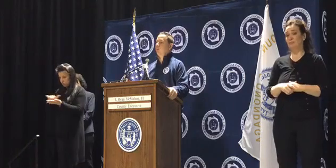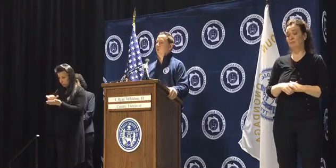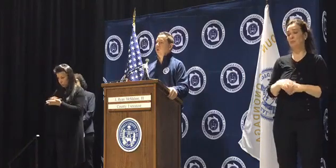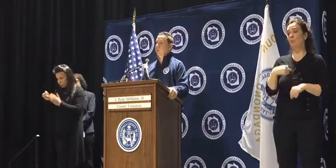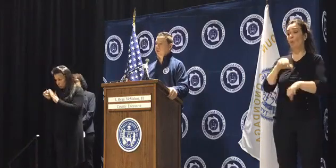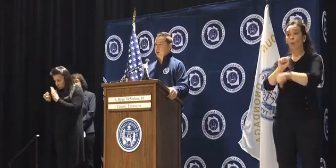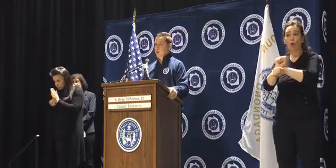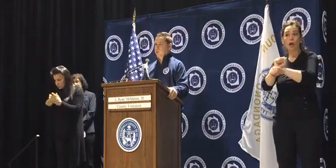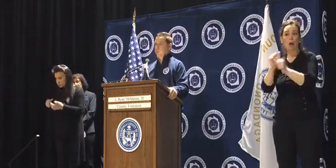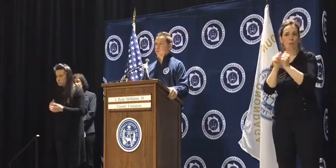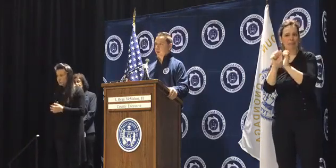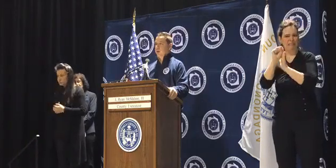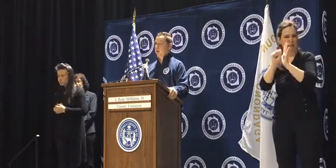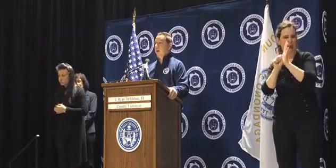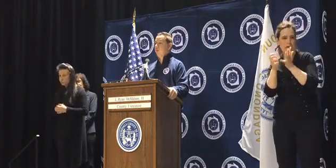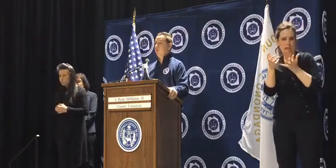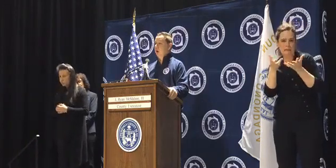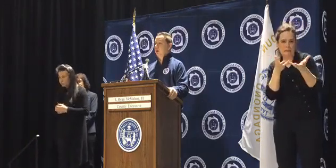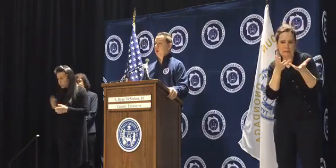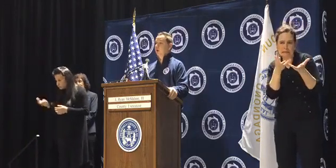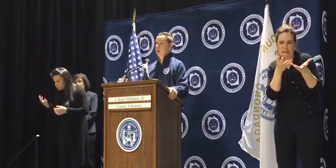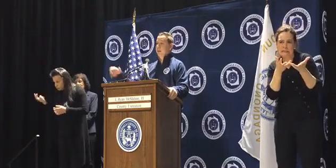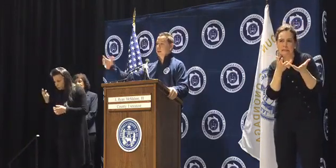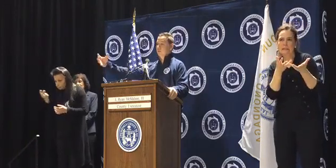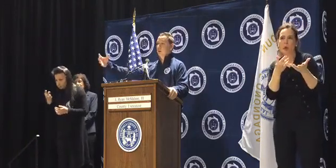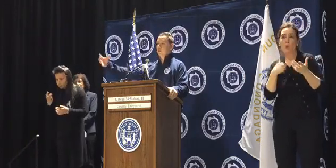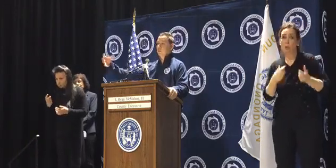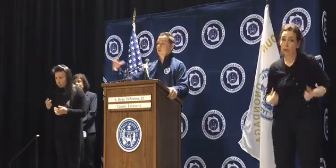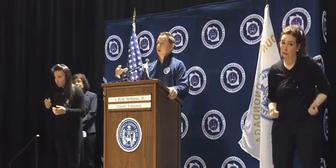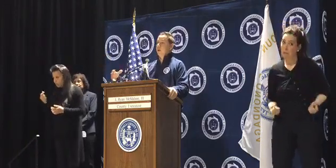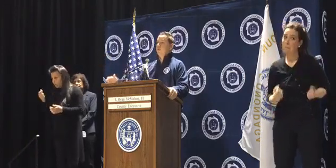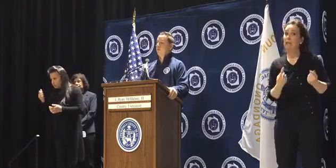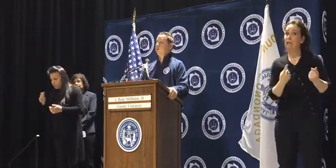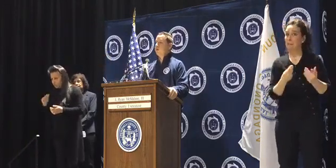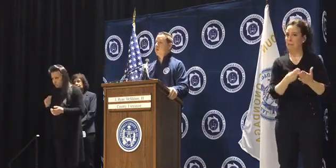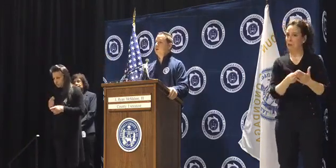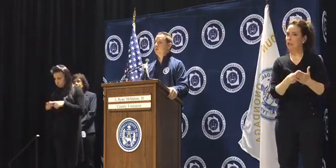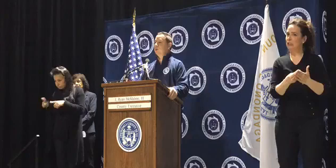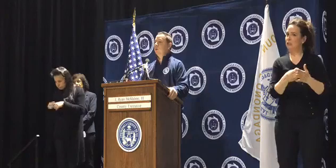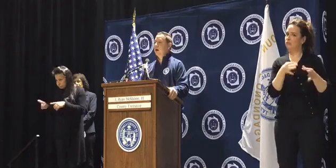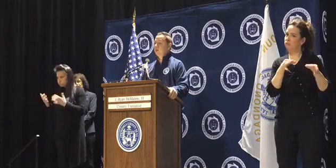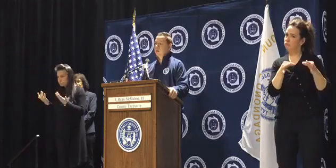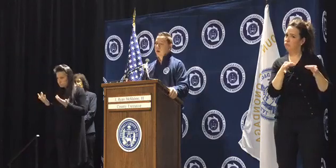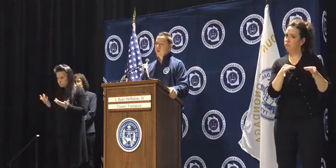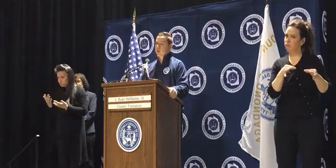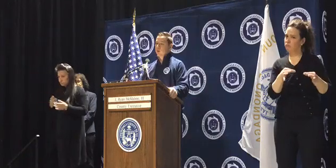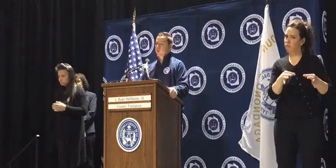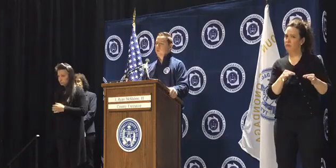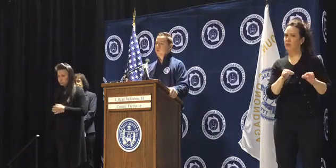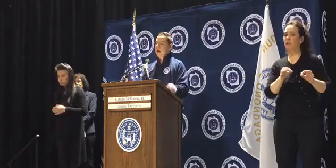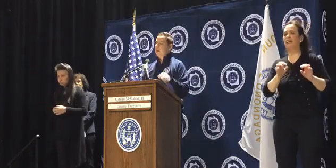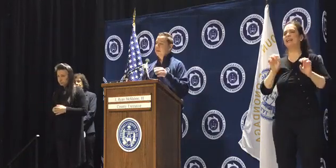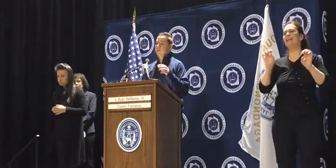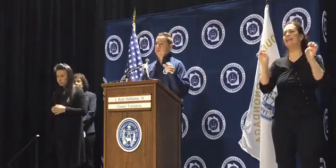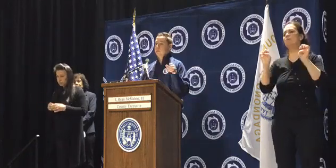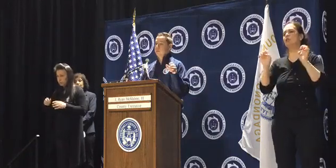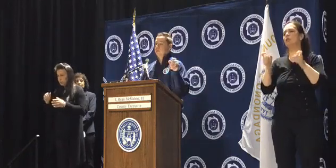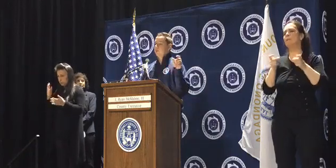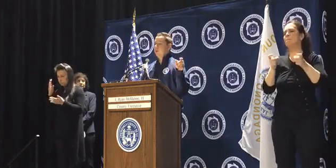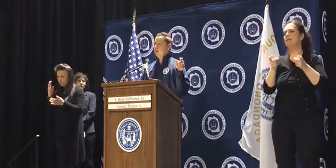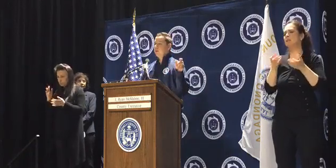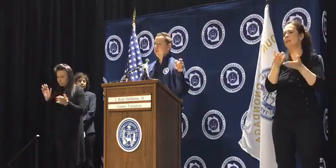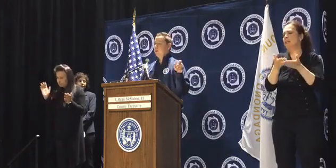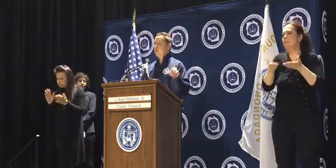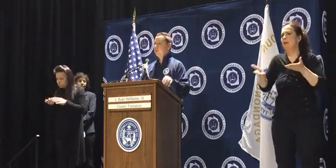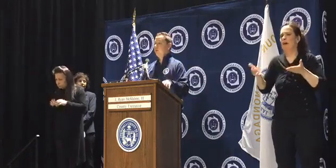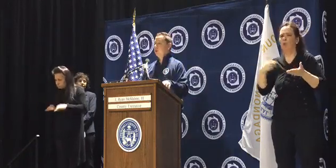of our procurement channels. We're spending a lot of money trying to get in front of this for emergency management supplies. So we've gotten lots of tips in